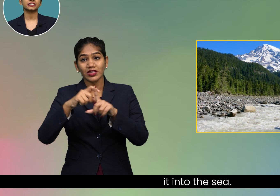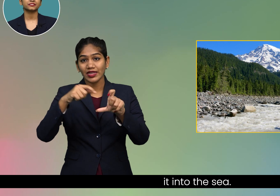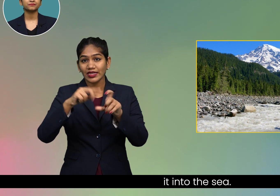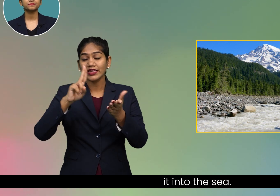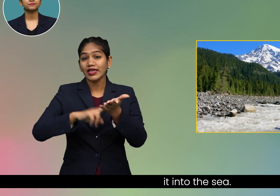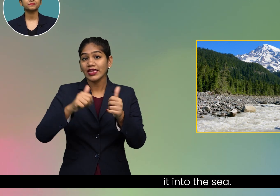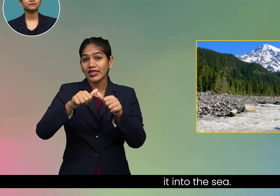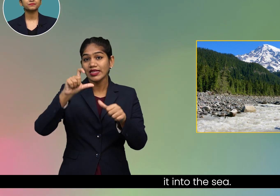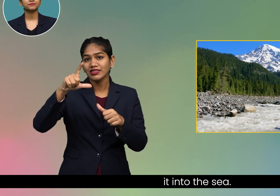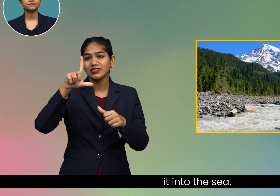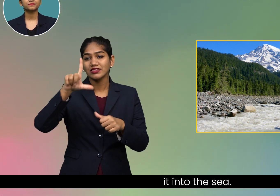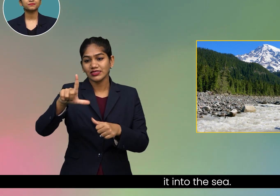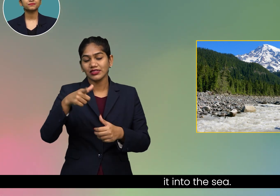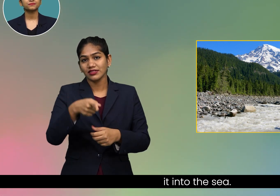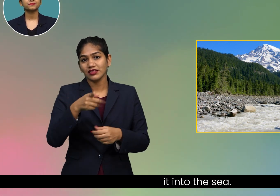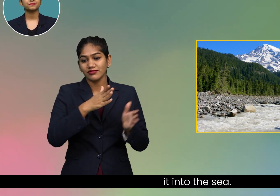sea.